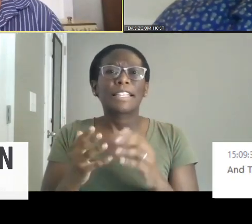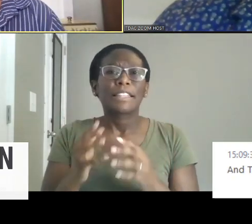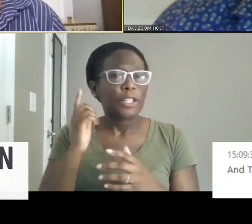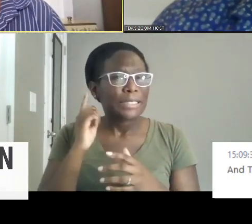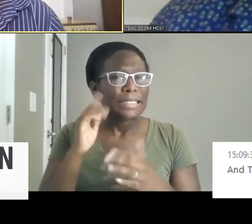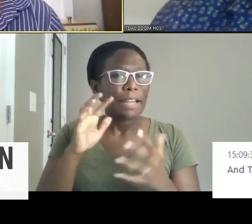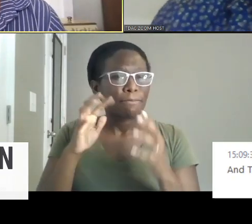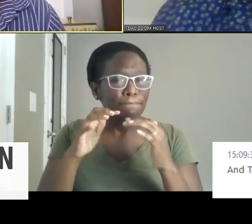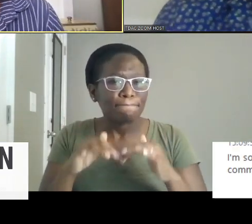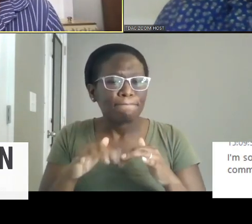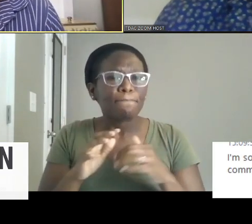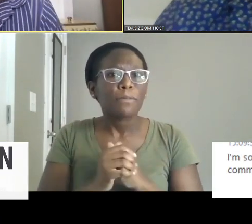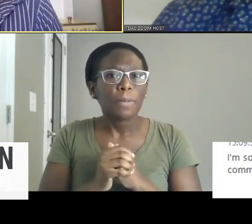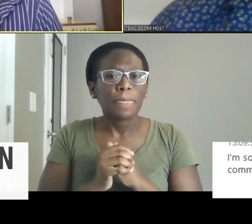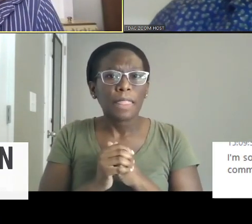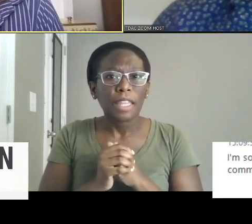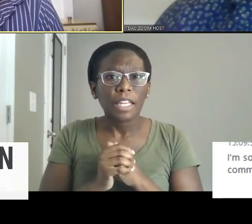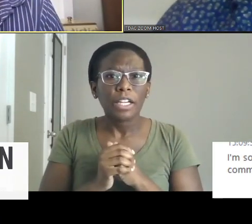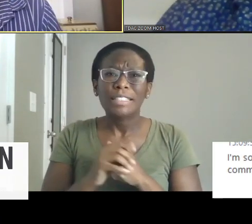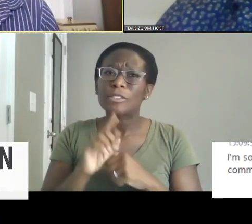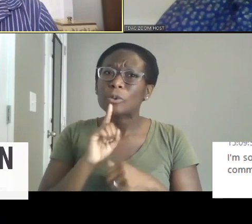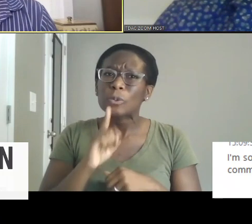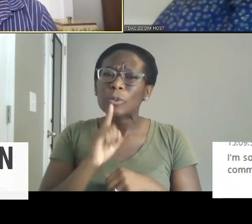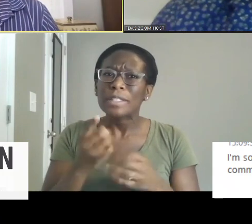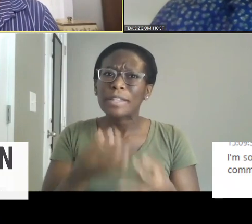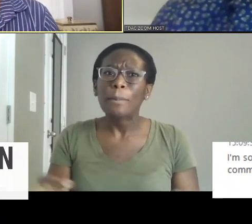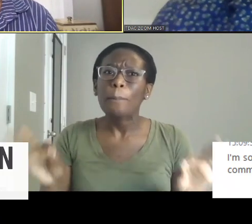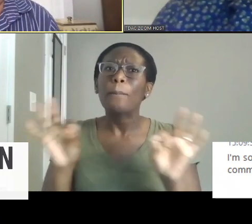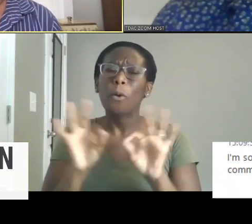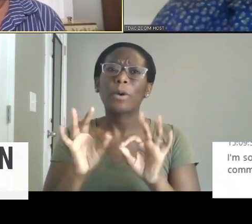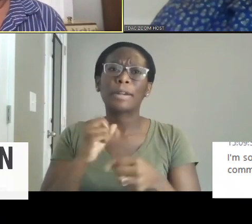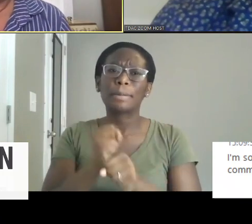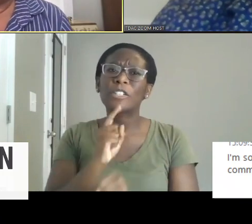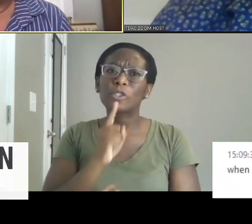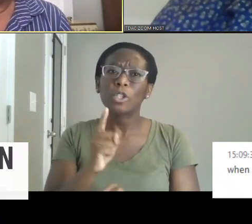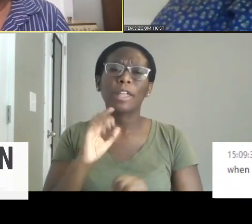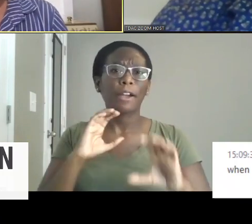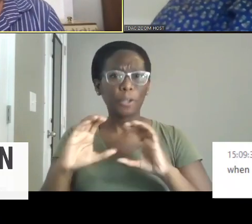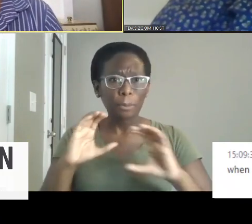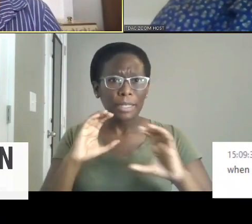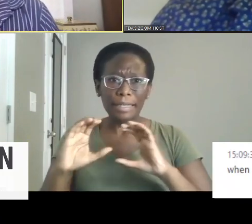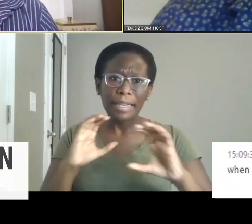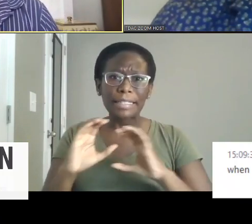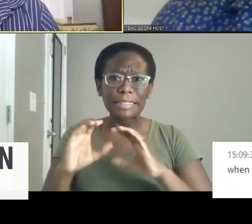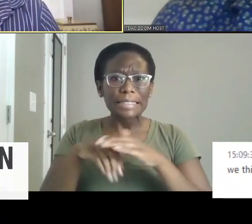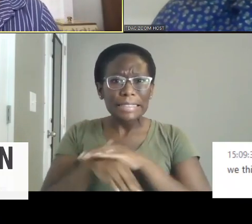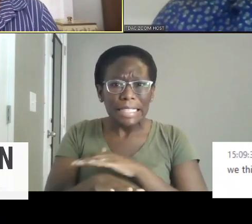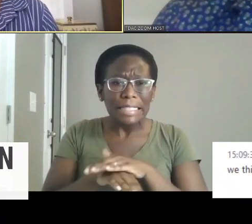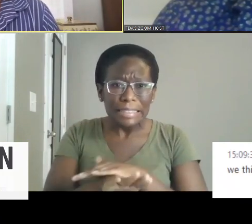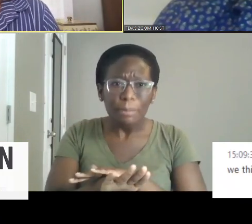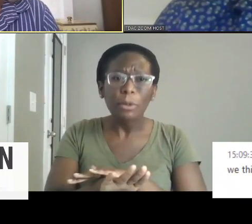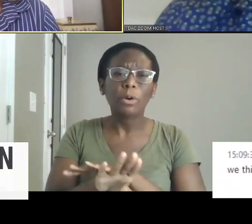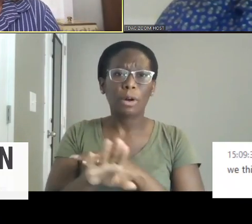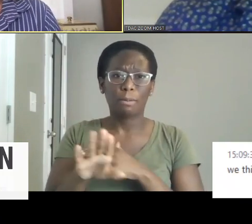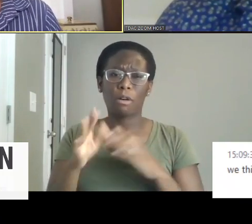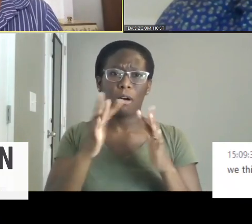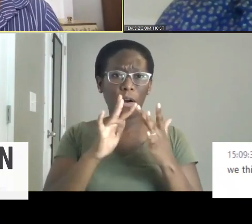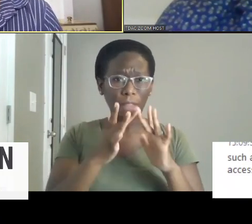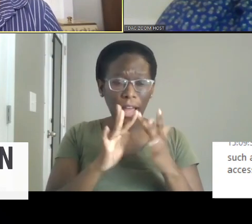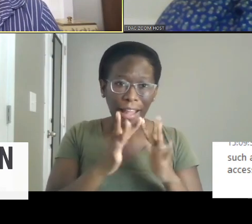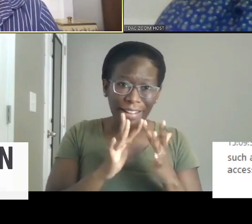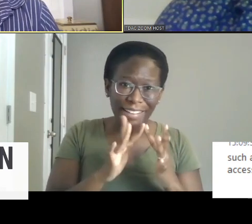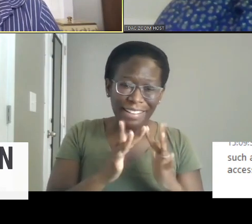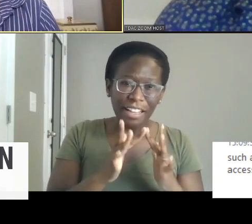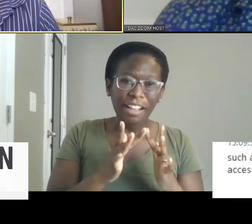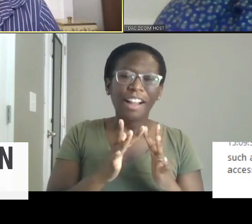now is super important to make sure that our communication is accessible and online